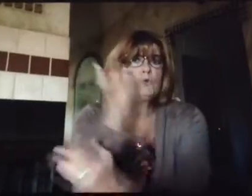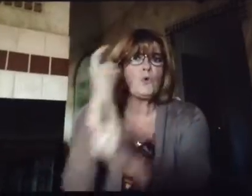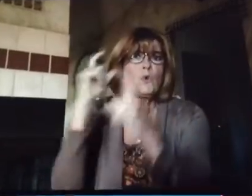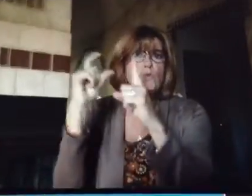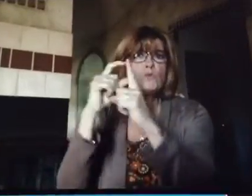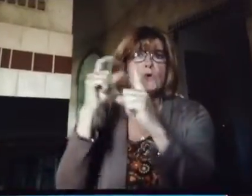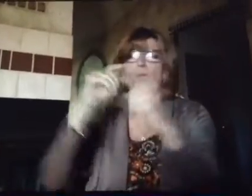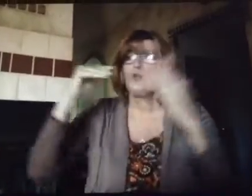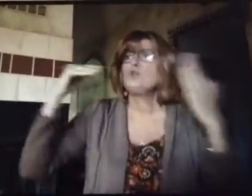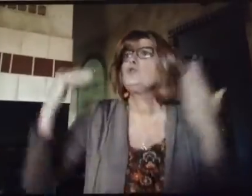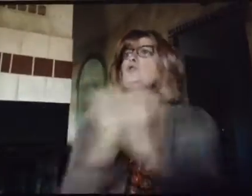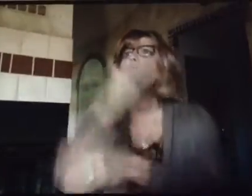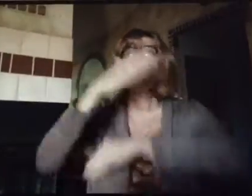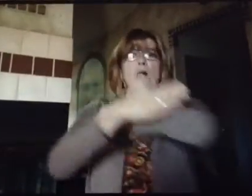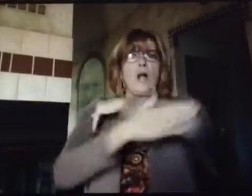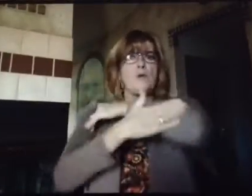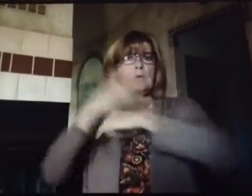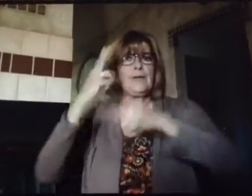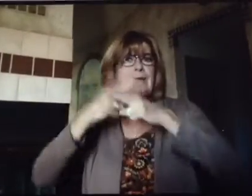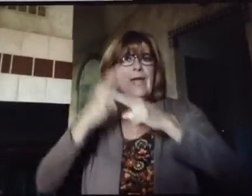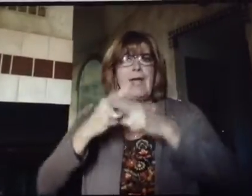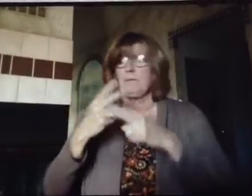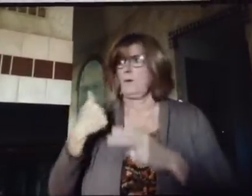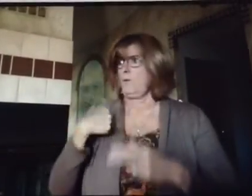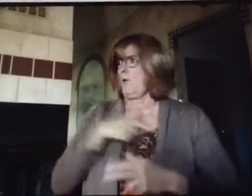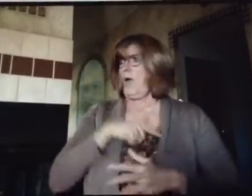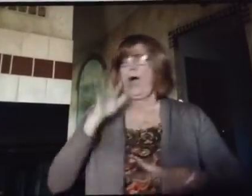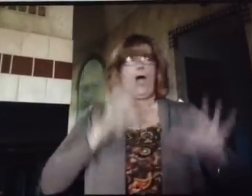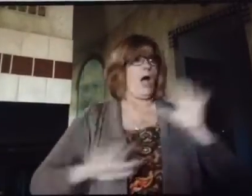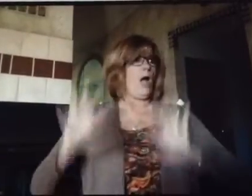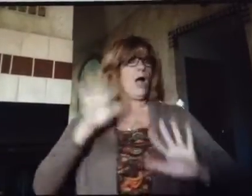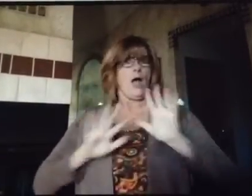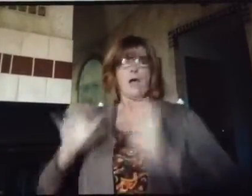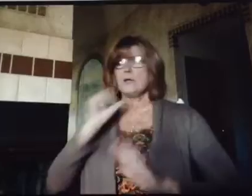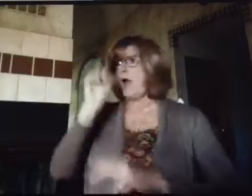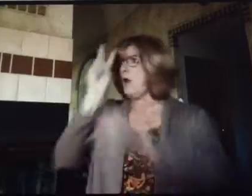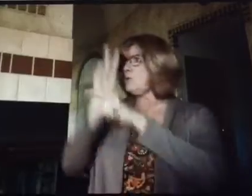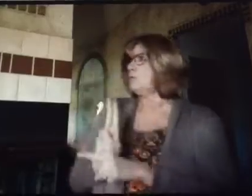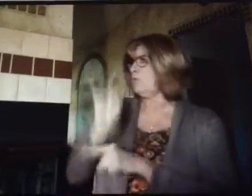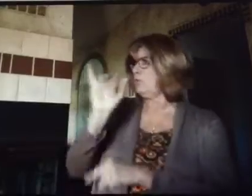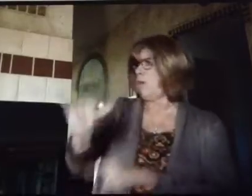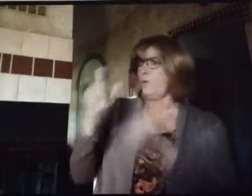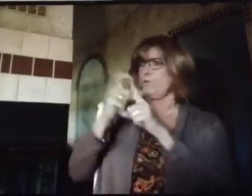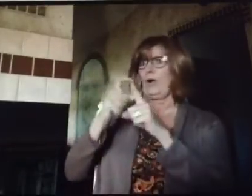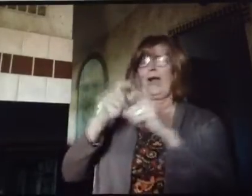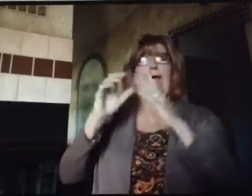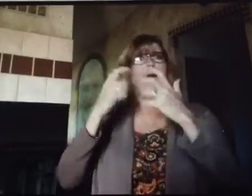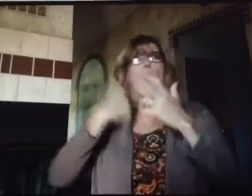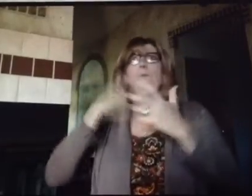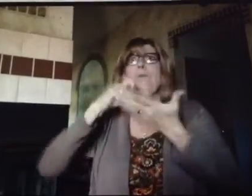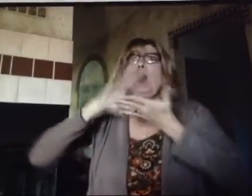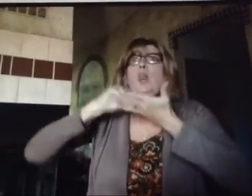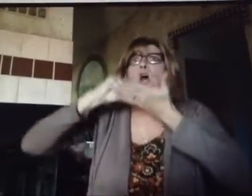afterwards, there were all these new words, new countries, new names that we weren't used to, and I